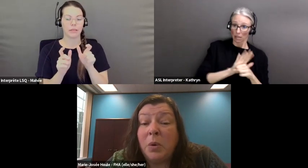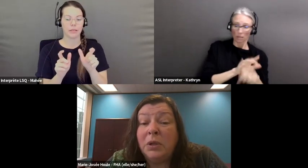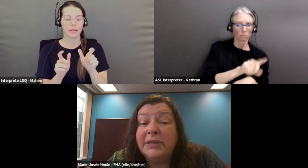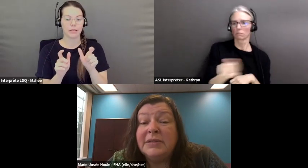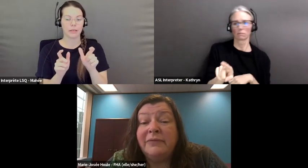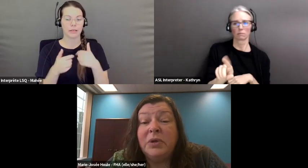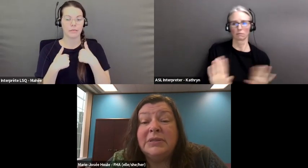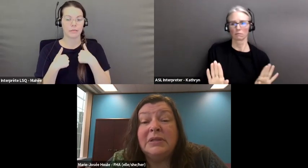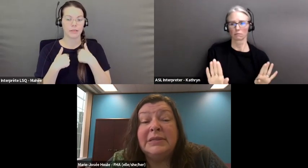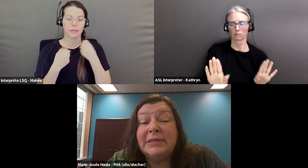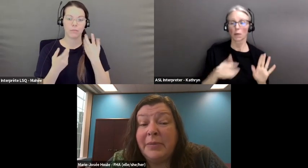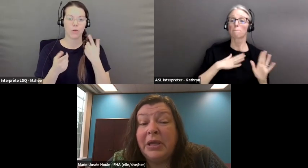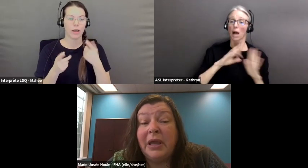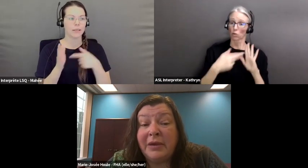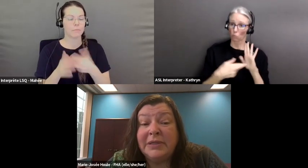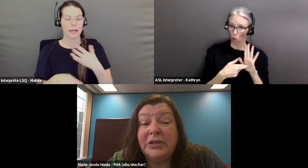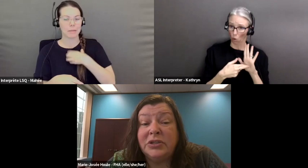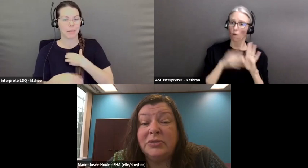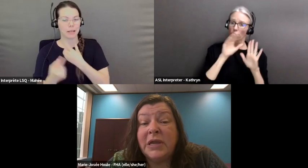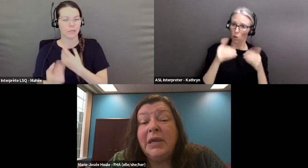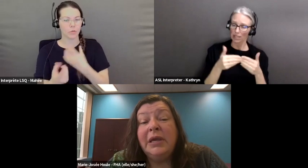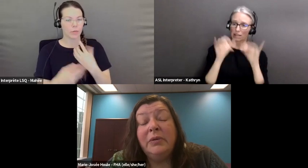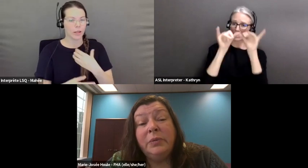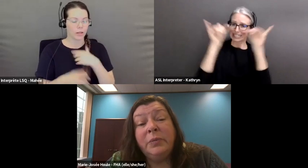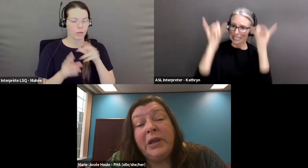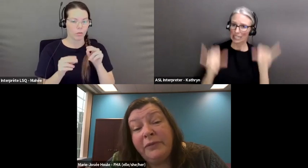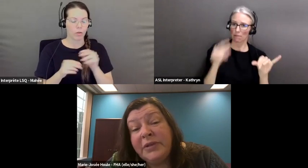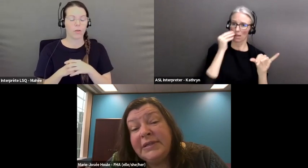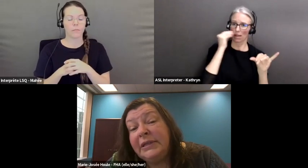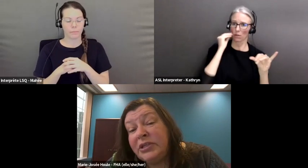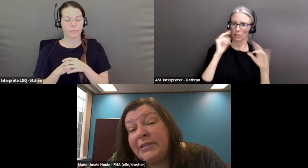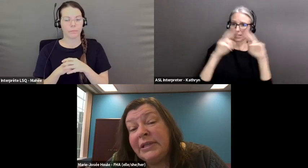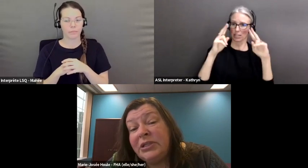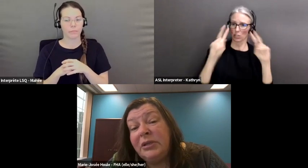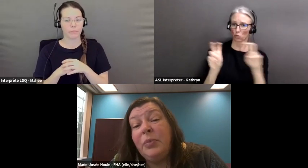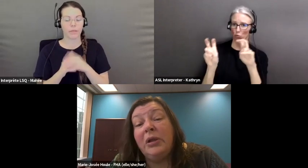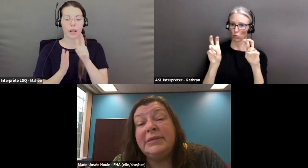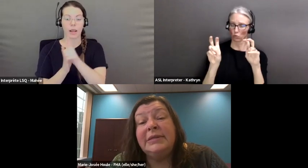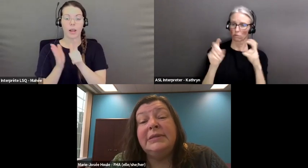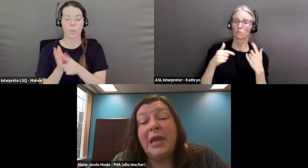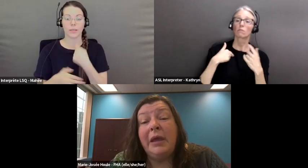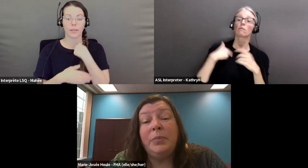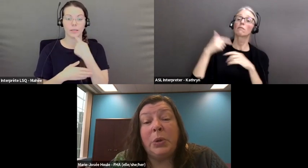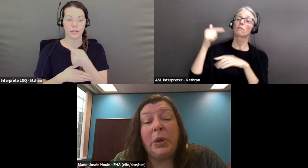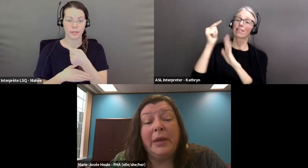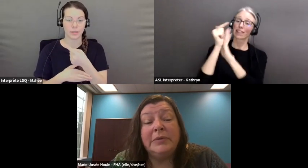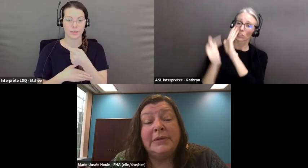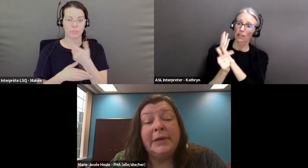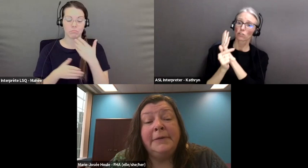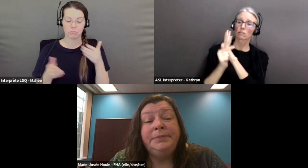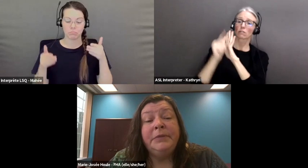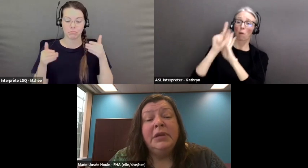my role is to focus on systemic housing issues influencing legislation, policies, and